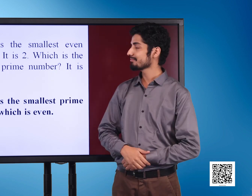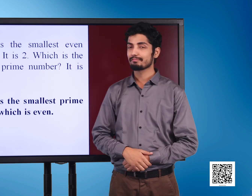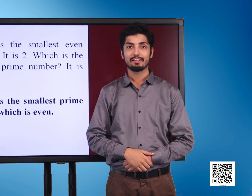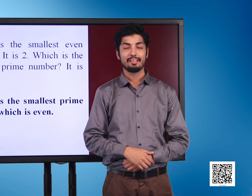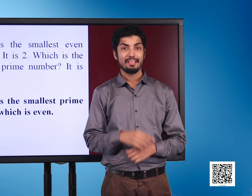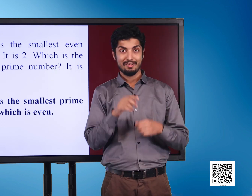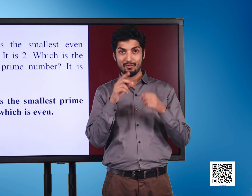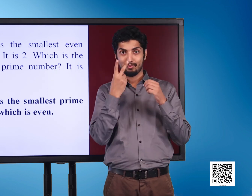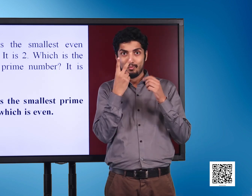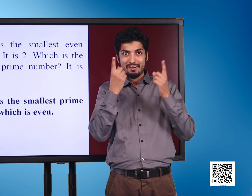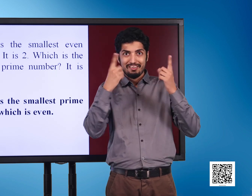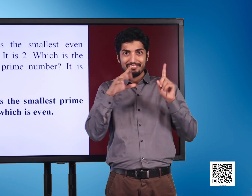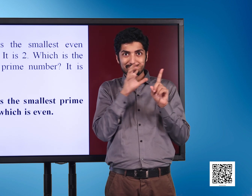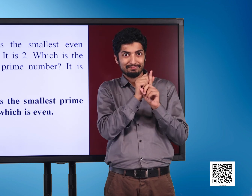Which is the smallest even number?